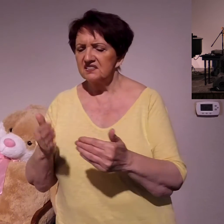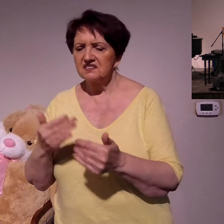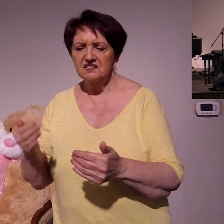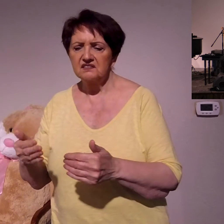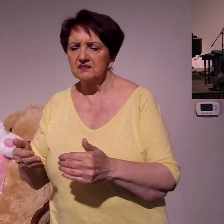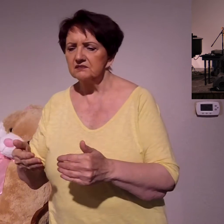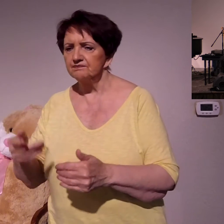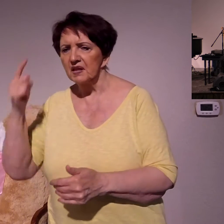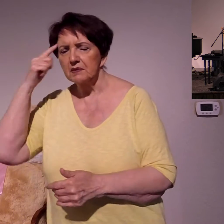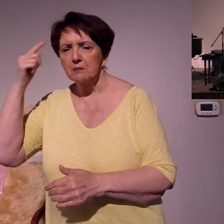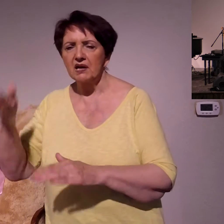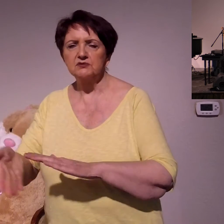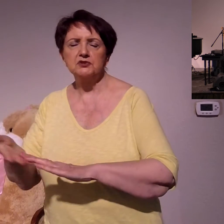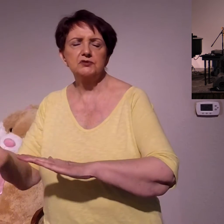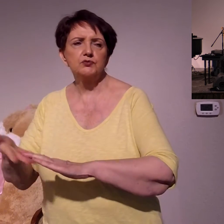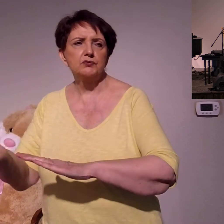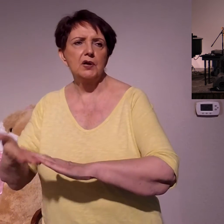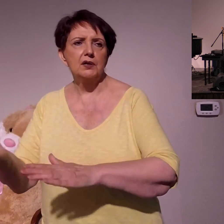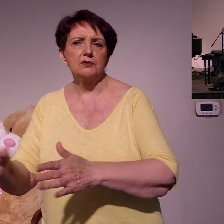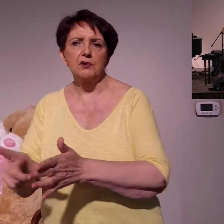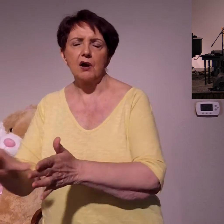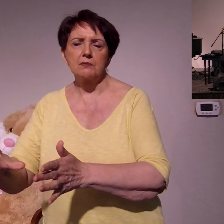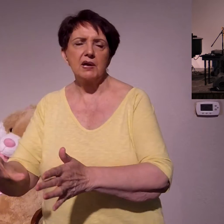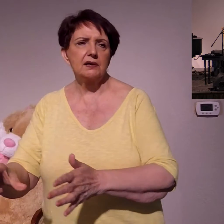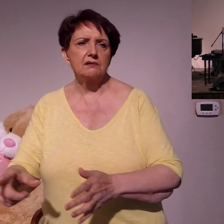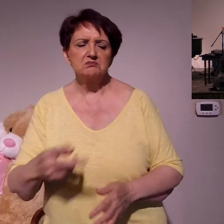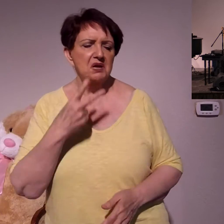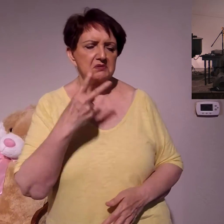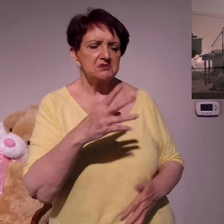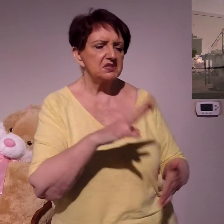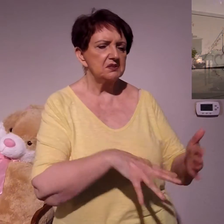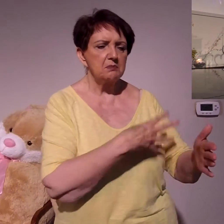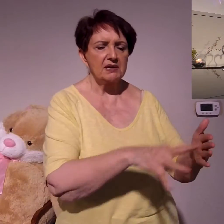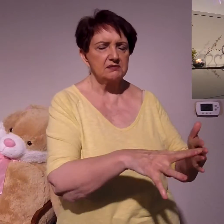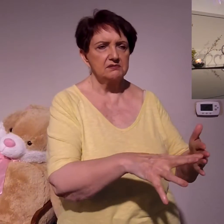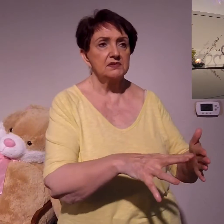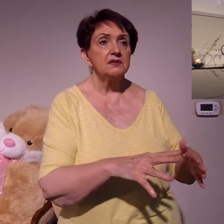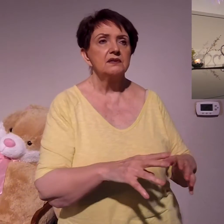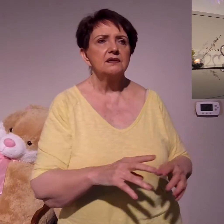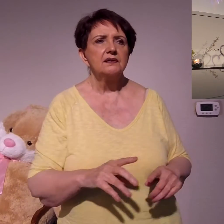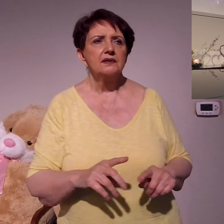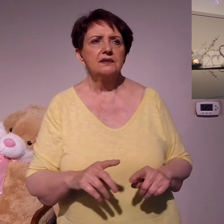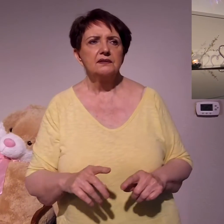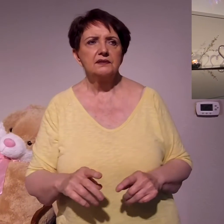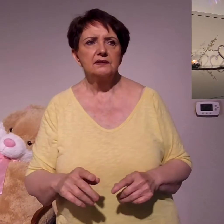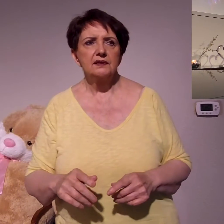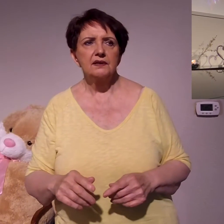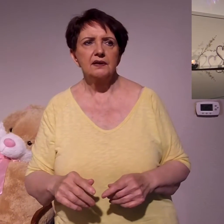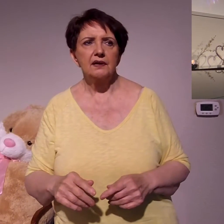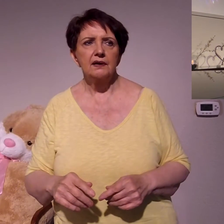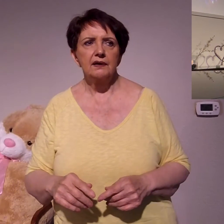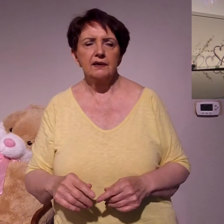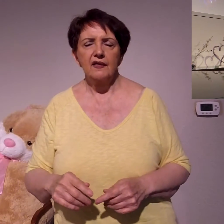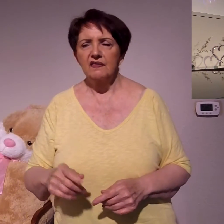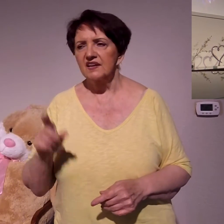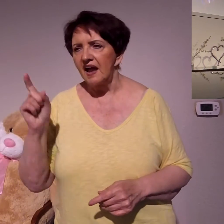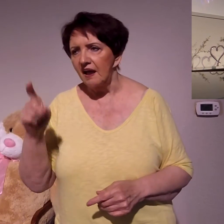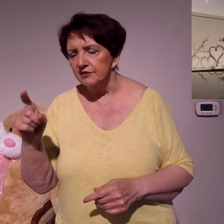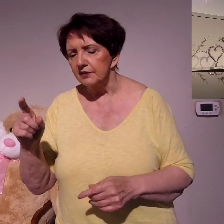pattern where I don't even see the pattern running. Instead, then I get in, I've got to defend the pattern, I